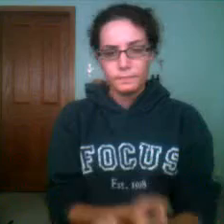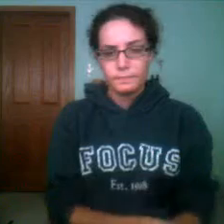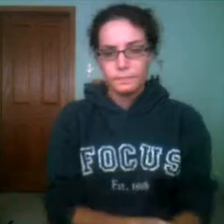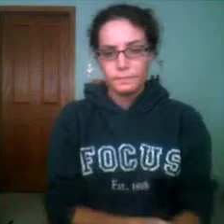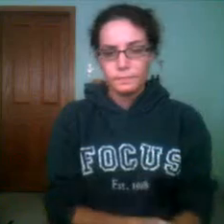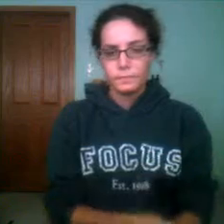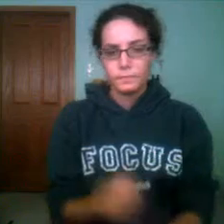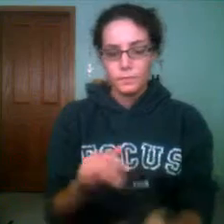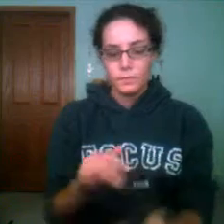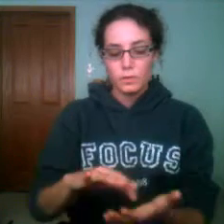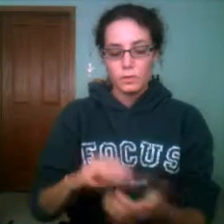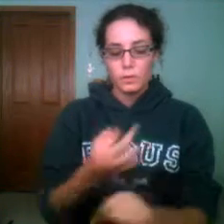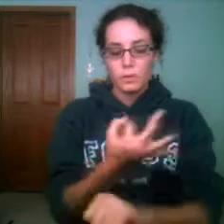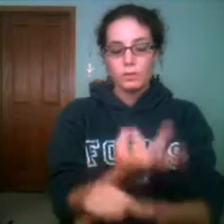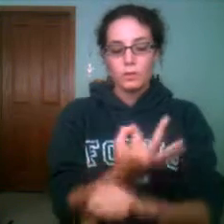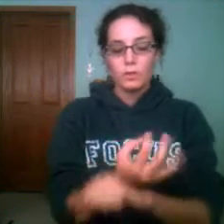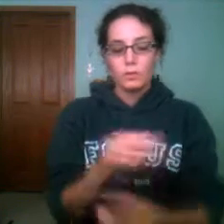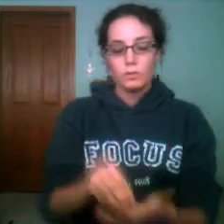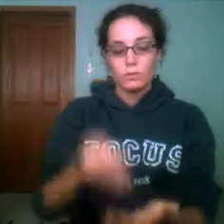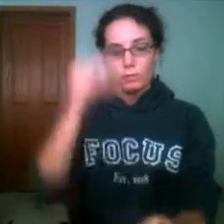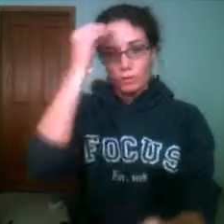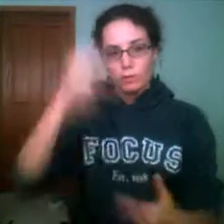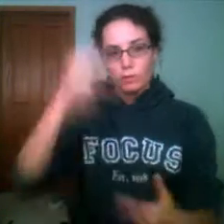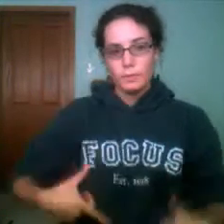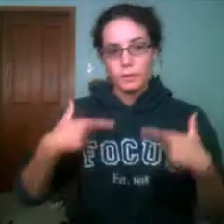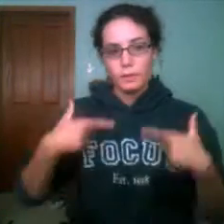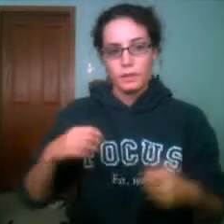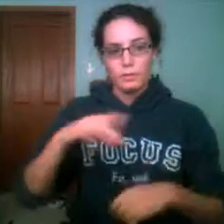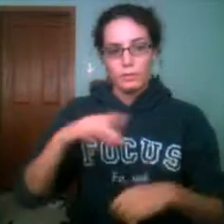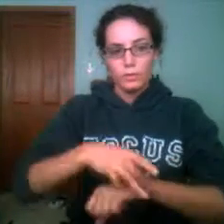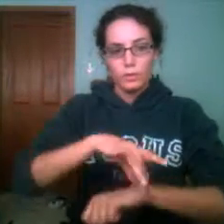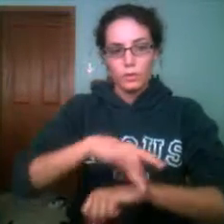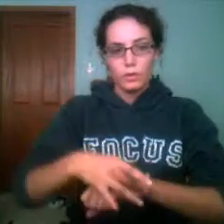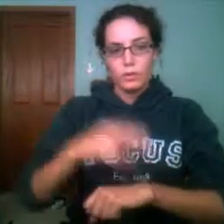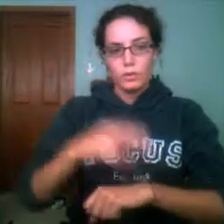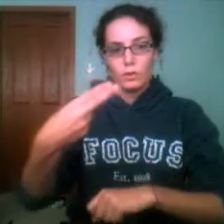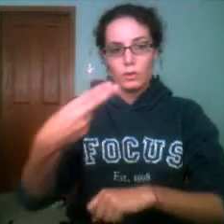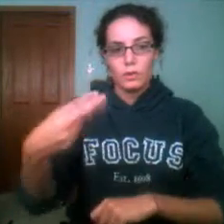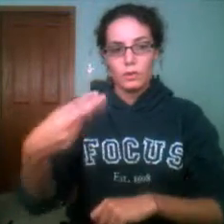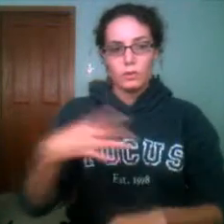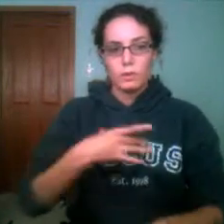We study fossils so we can learn about what life and the Earth's history was like thousands and millions of years ago.